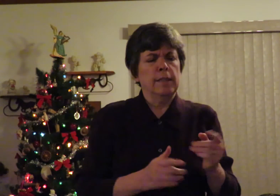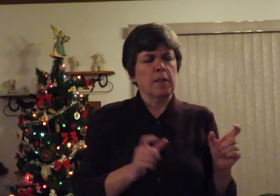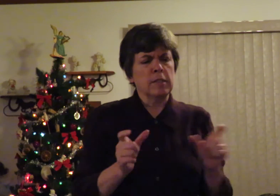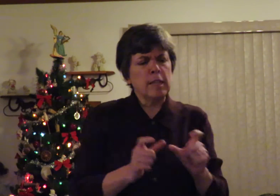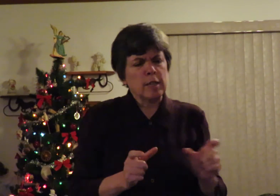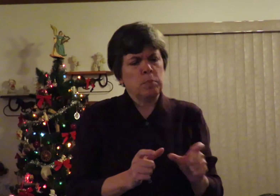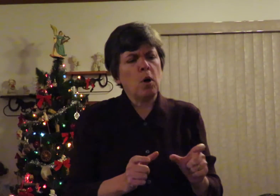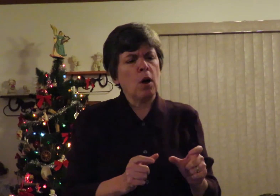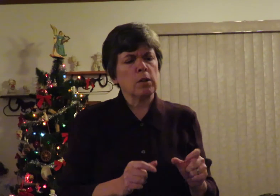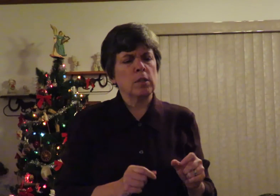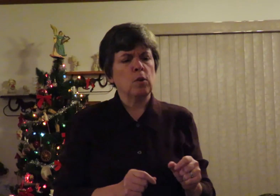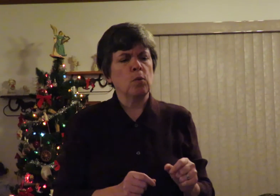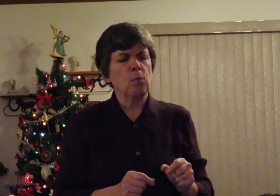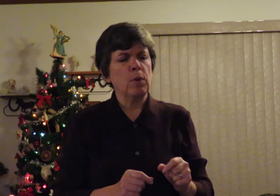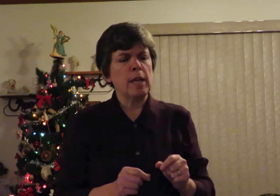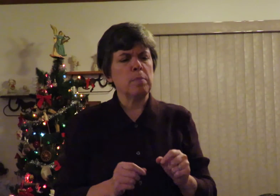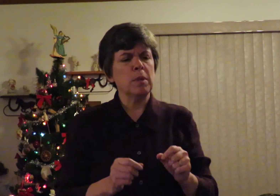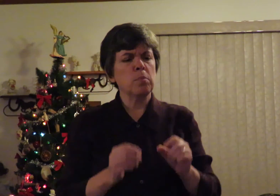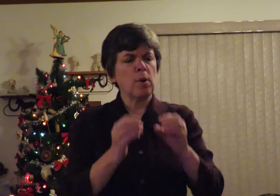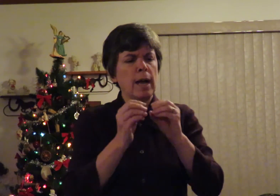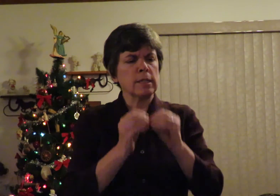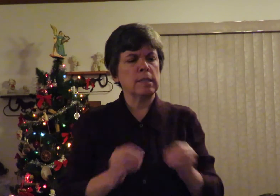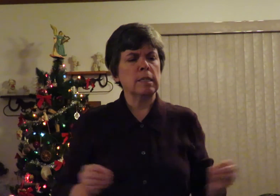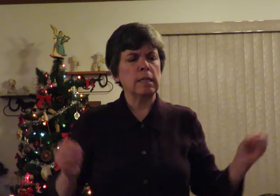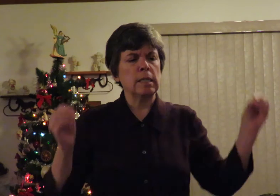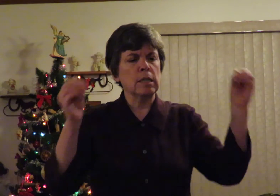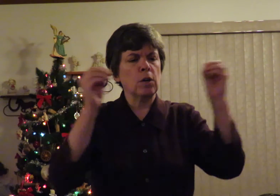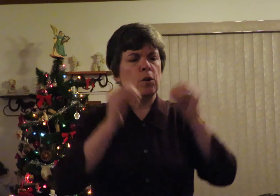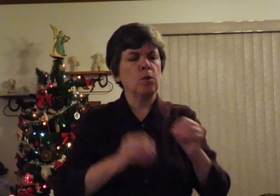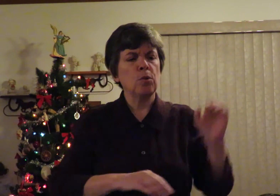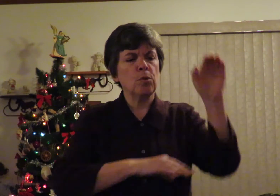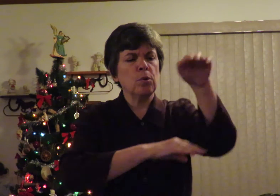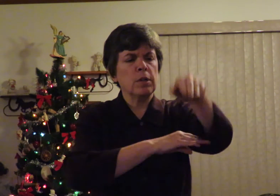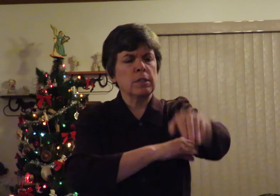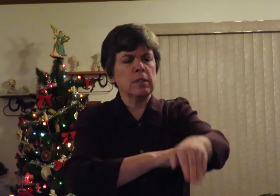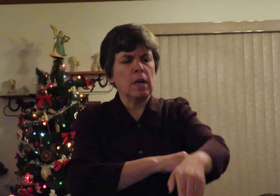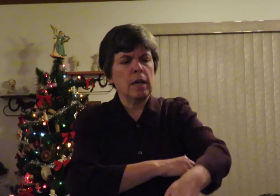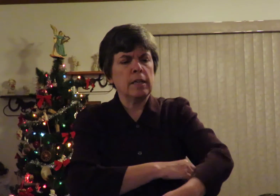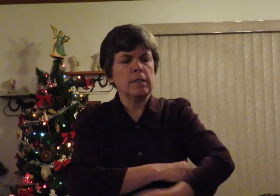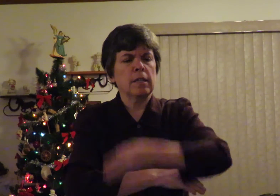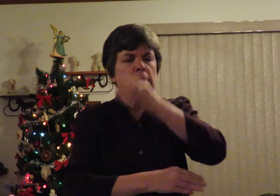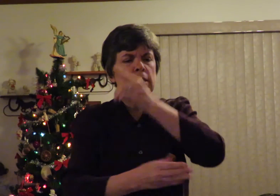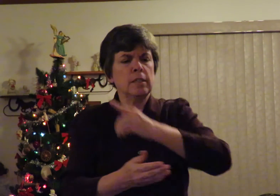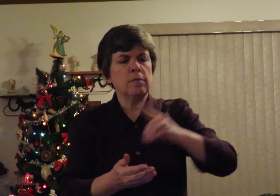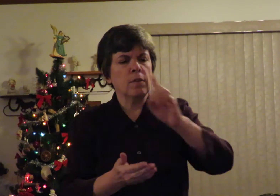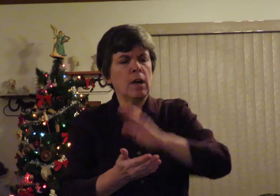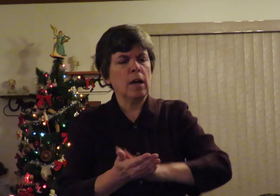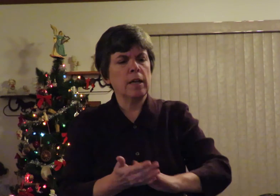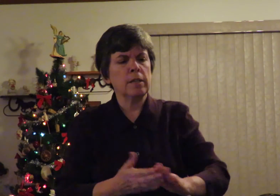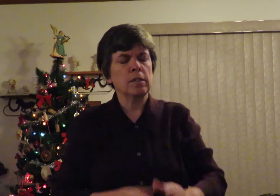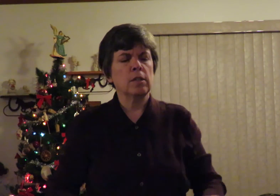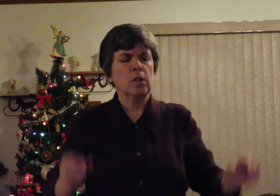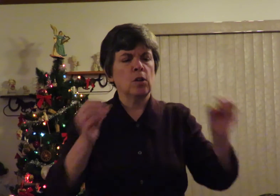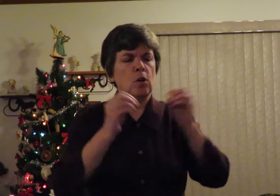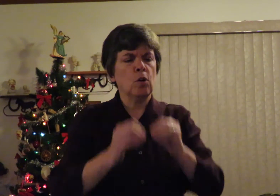Now this next part, we had been practicing O night divine,